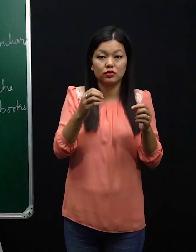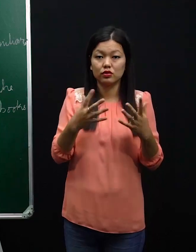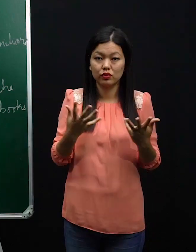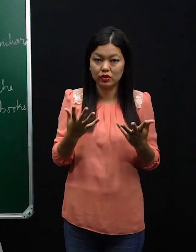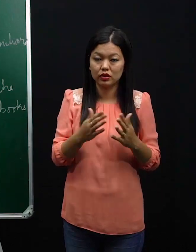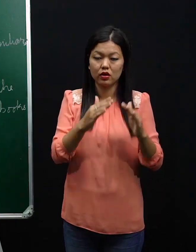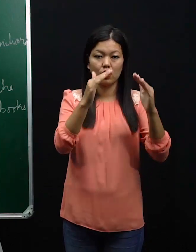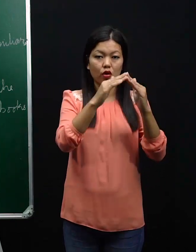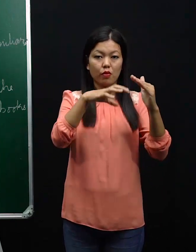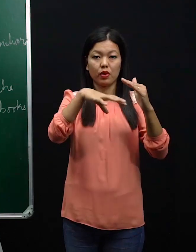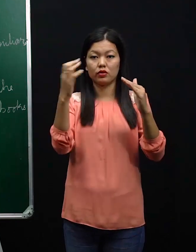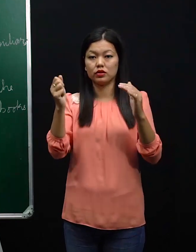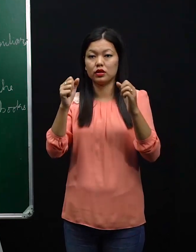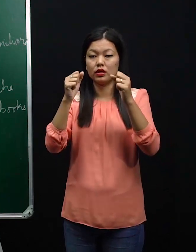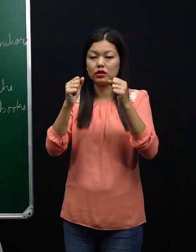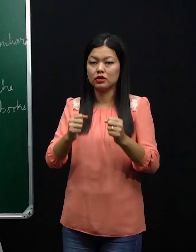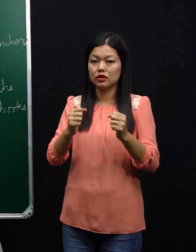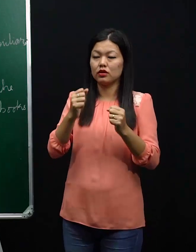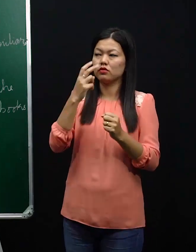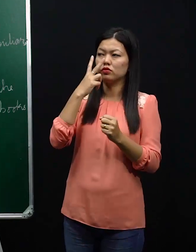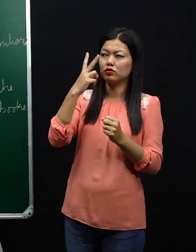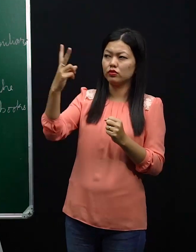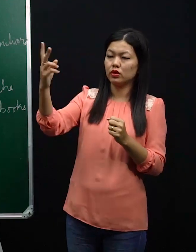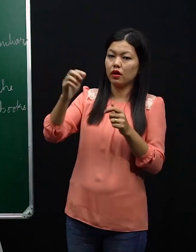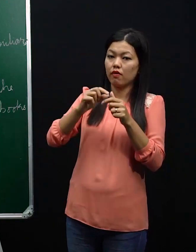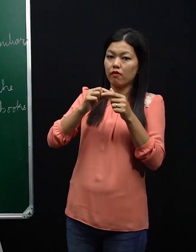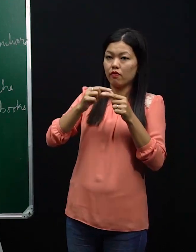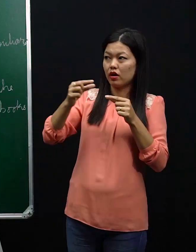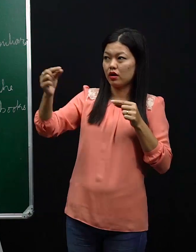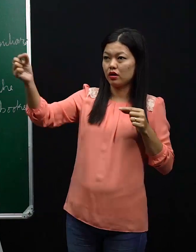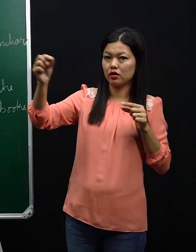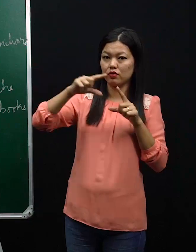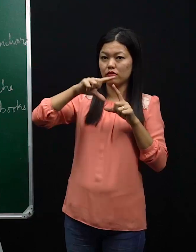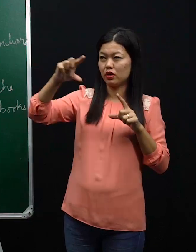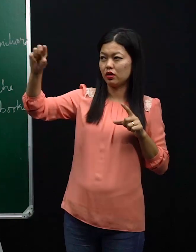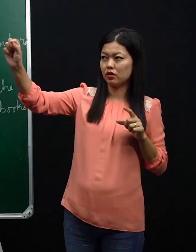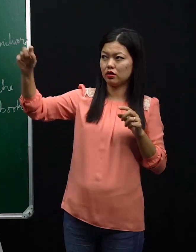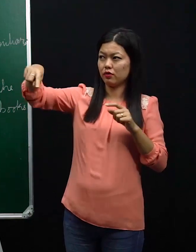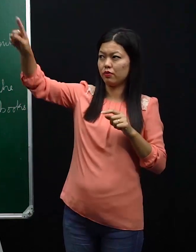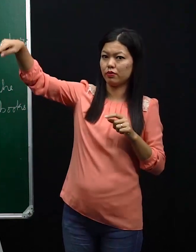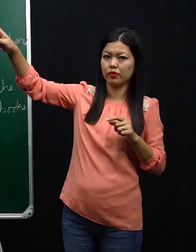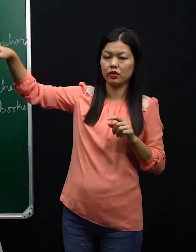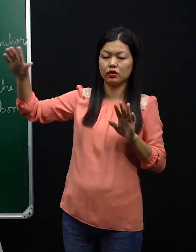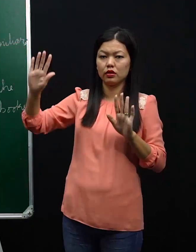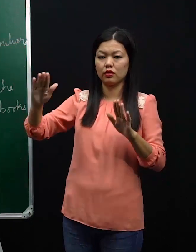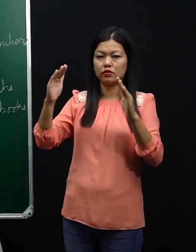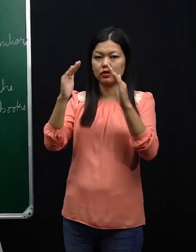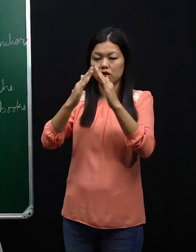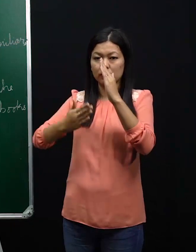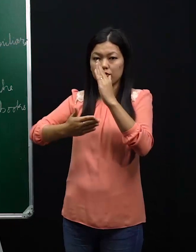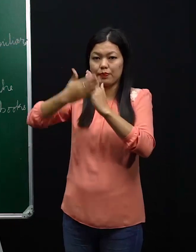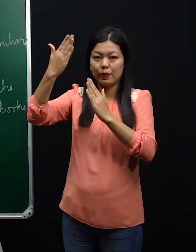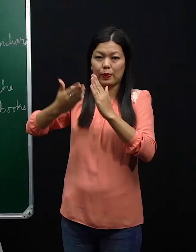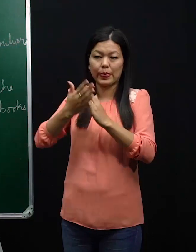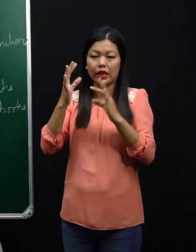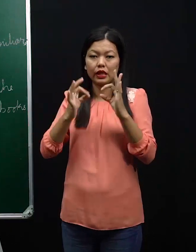at the great stone face, which seemed to be looking at him and smiling at him, trying to say things to him,